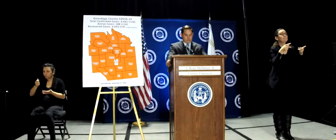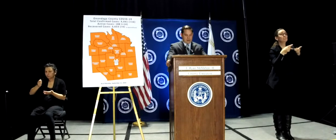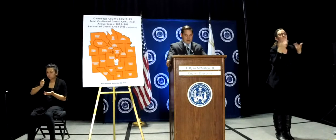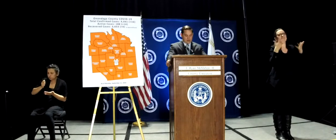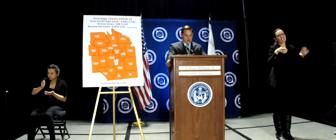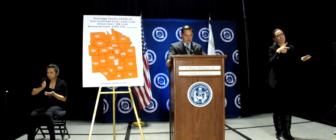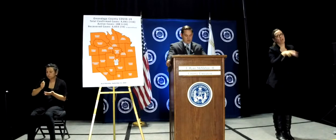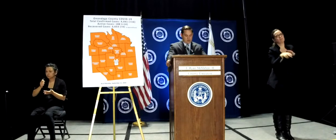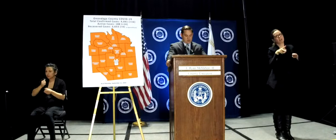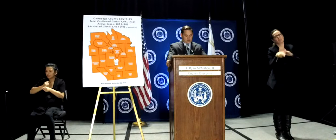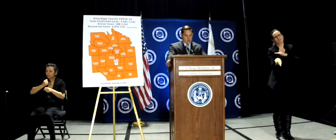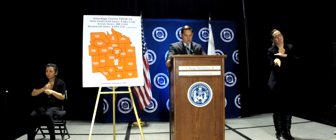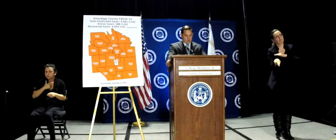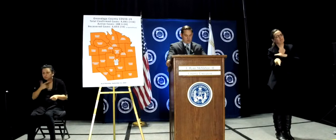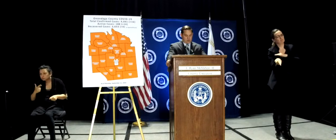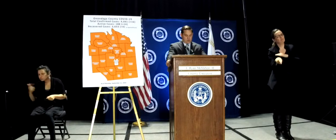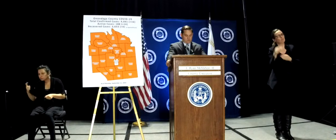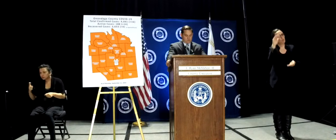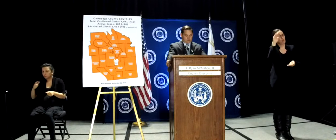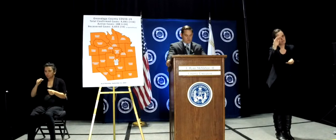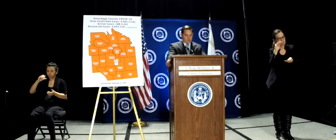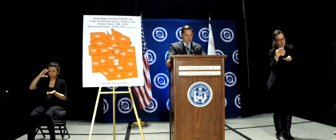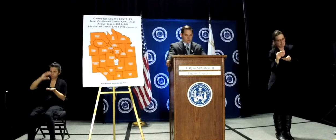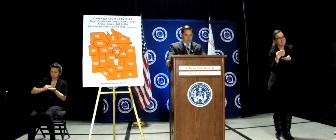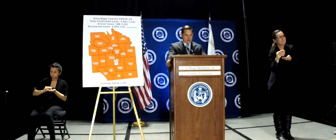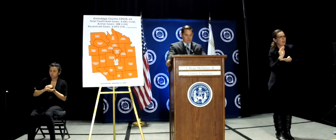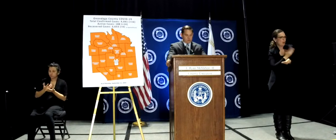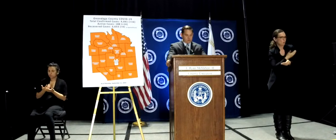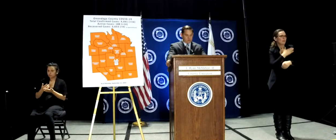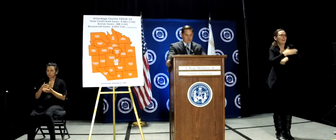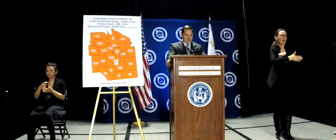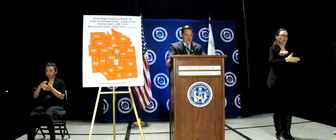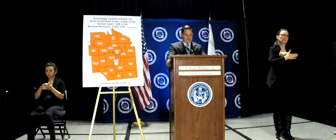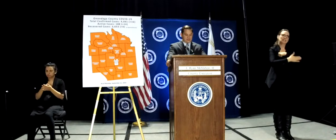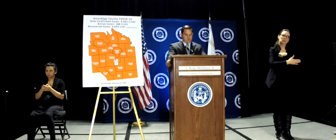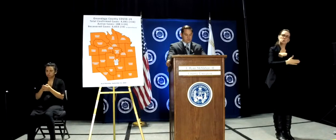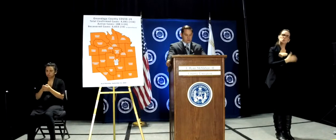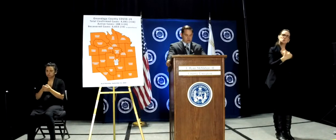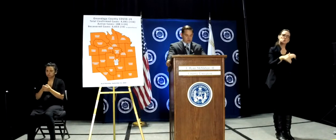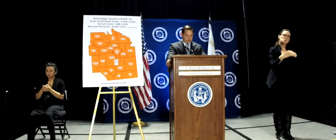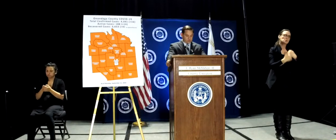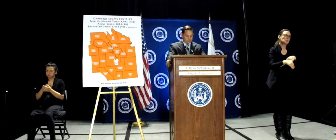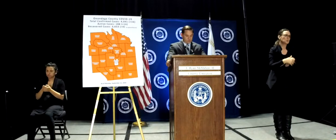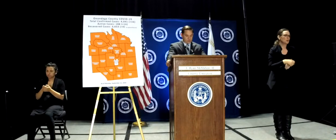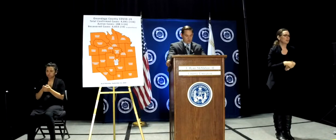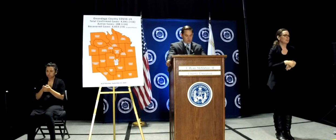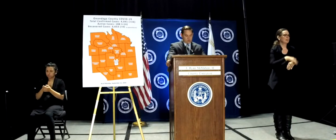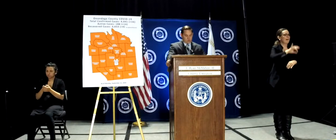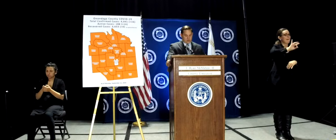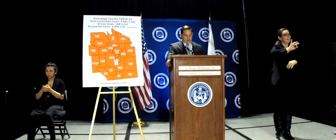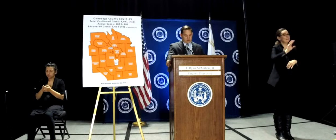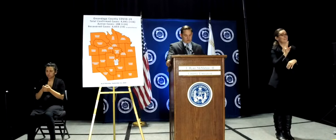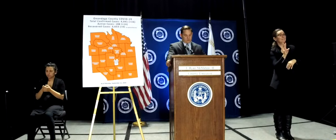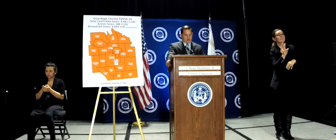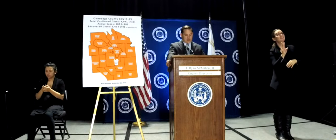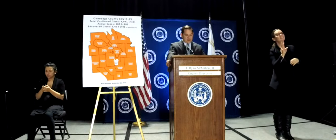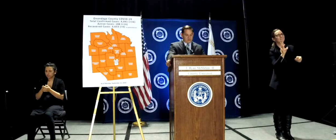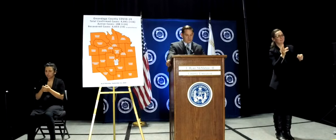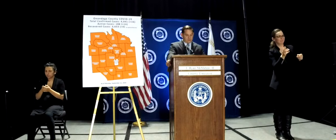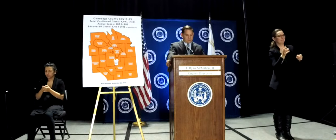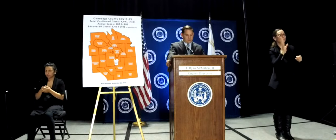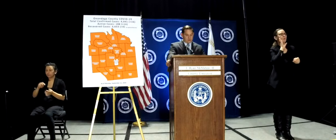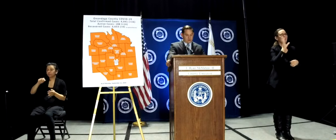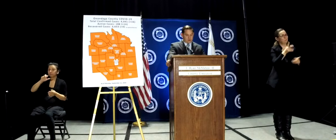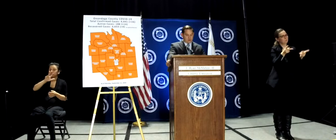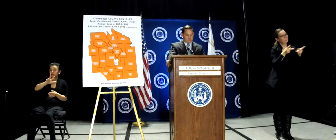hours back, we have further made moves with 86 positions. We had